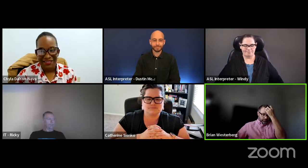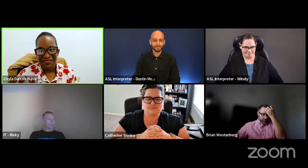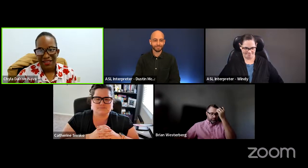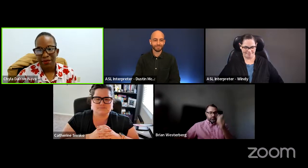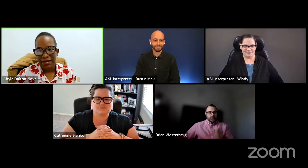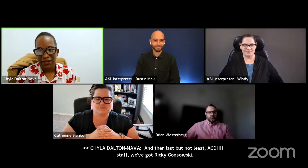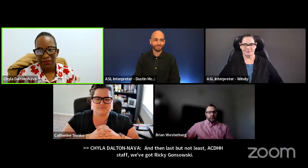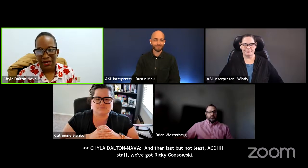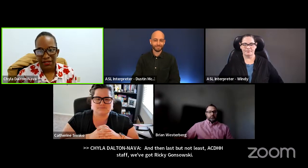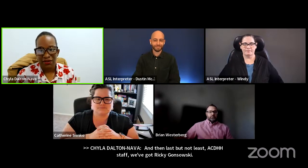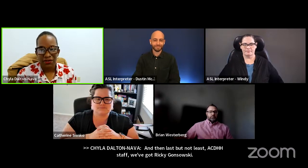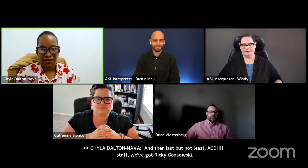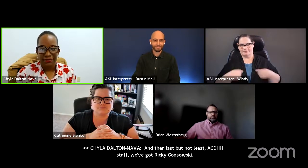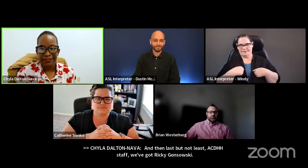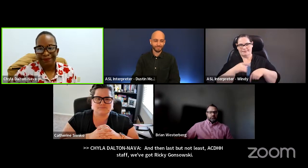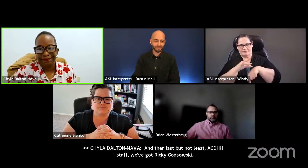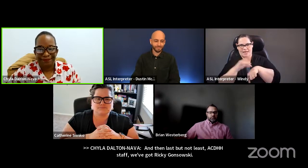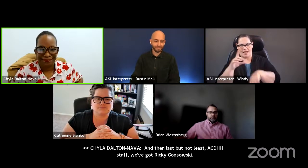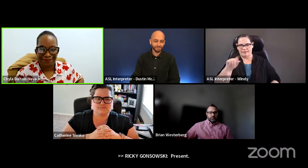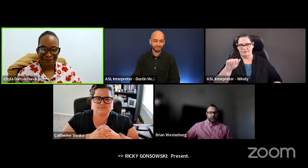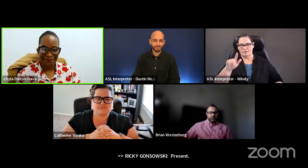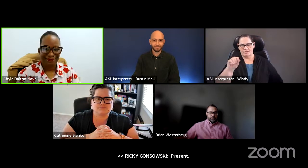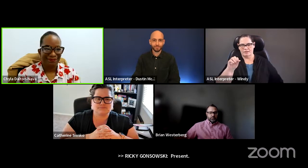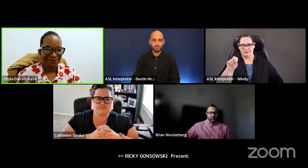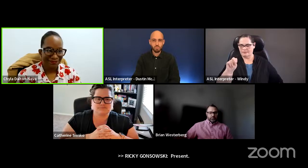Present. And then myself, Kyla Daltonava.